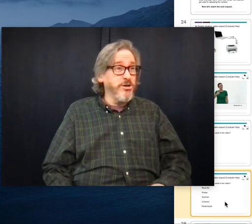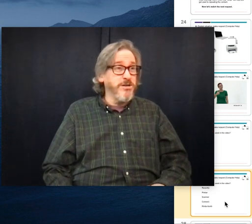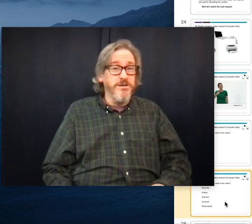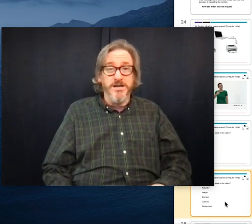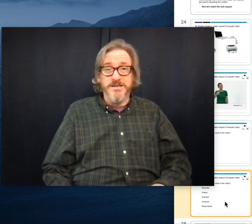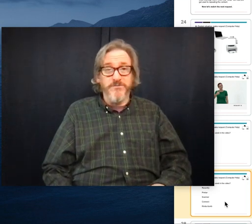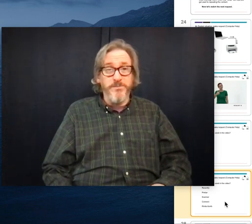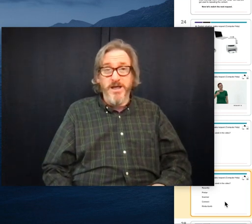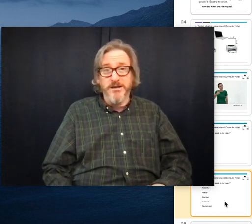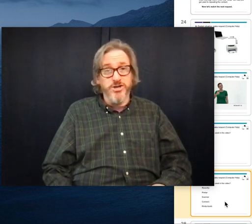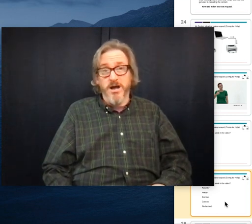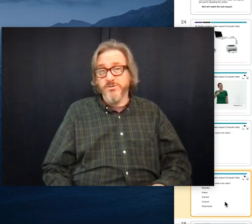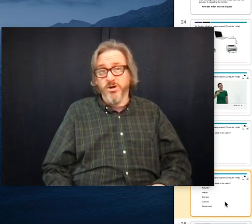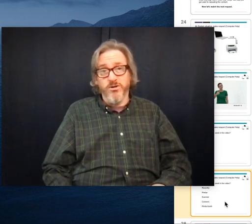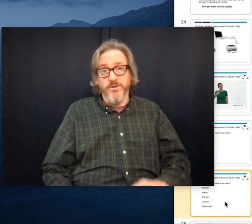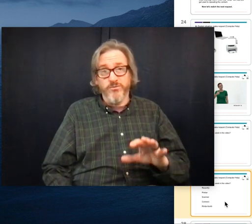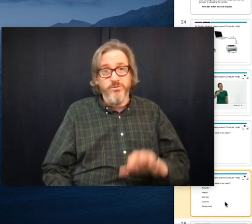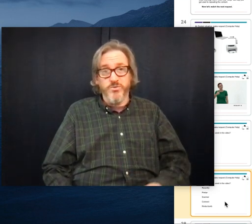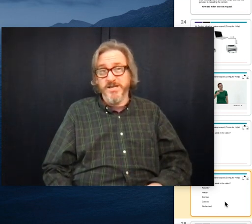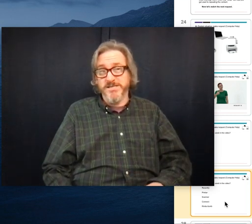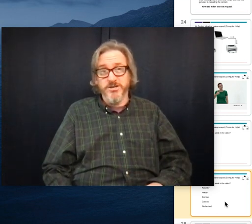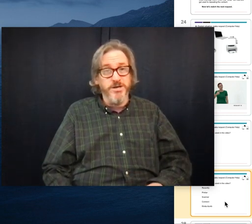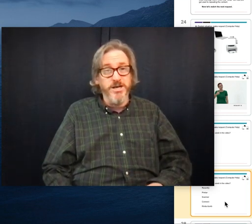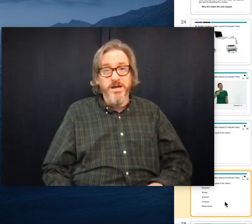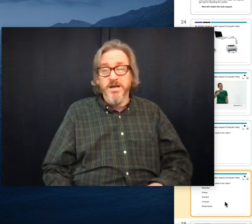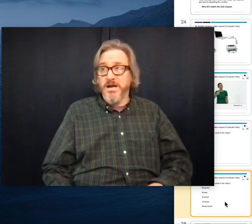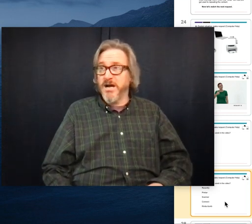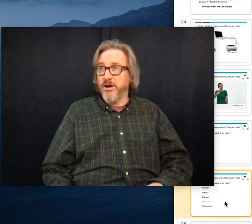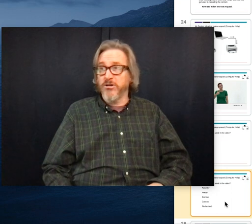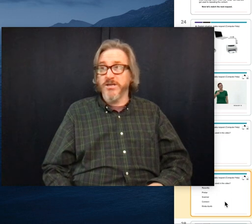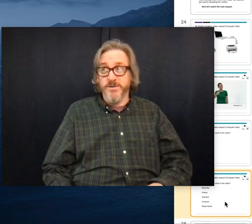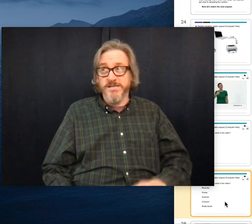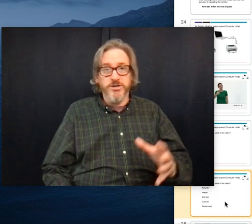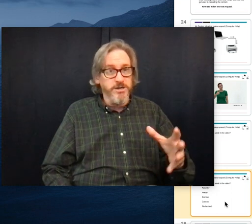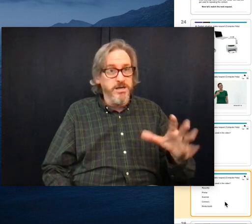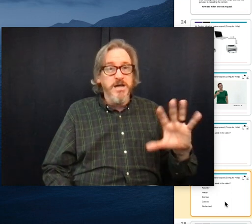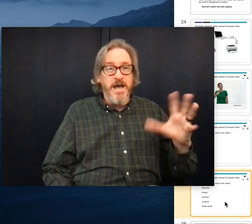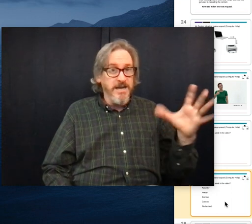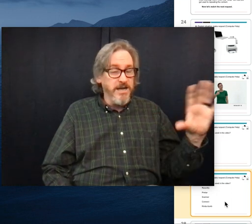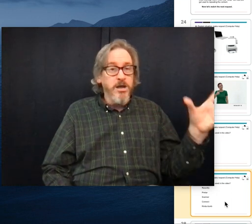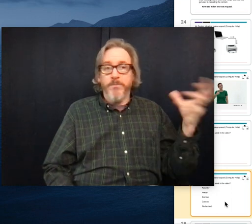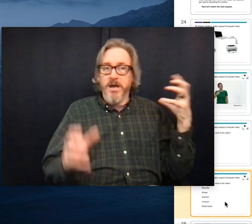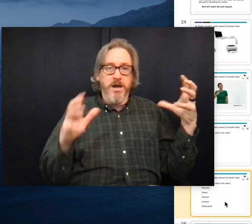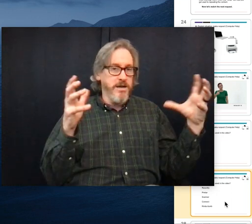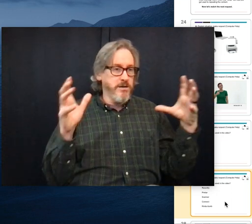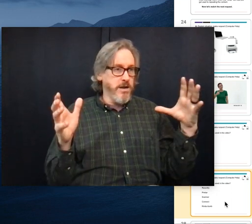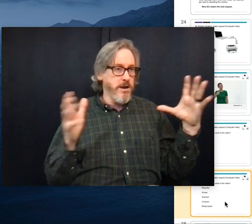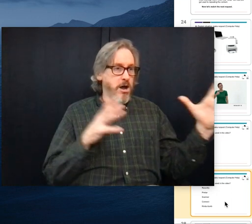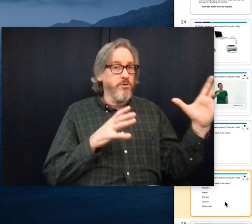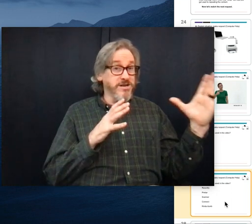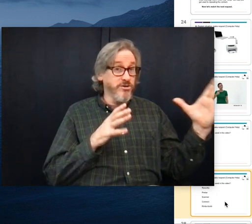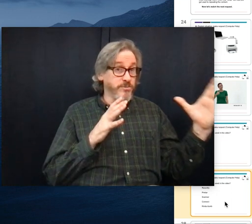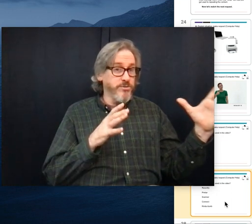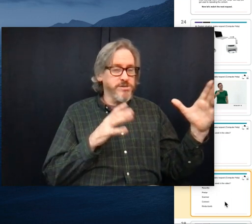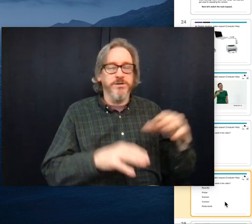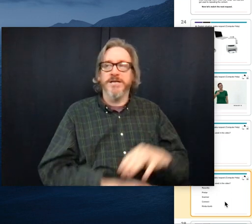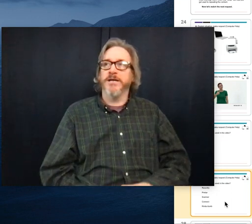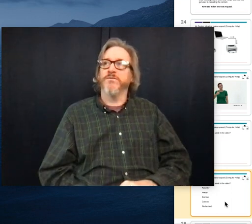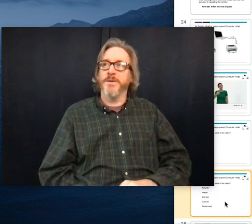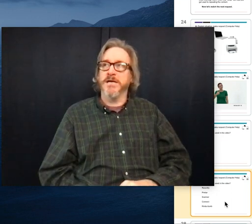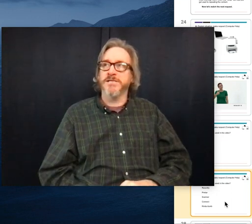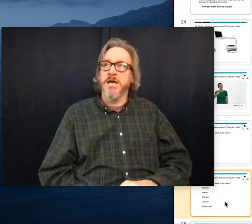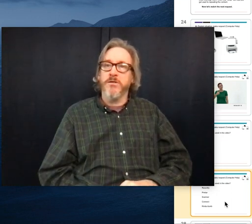really good. Deaf people had jobs all the way through the 20th century, early 20th century, and onward until computers